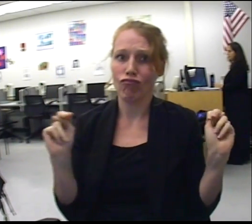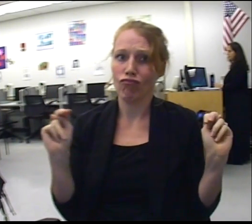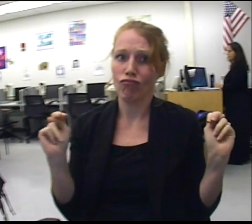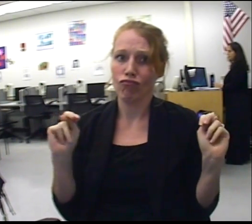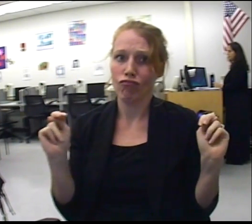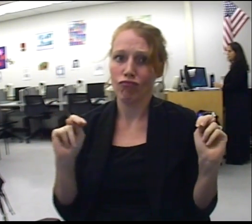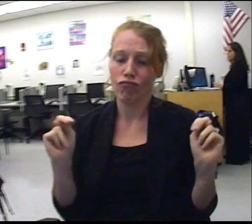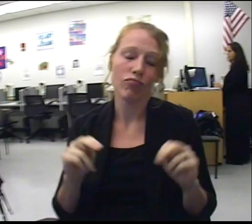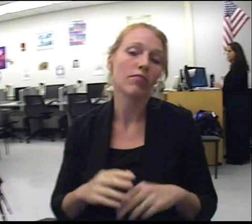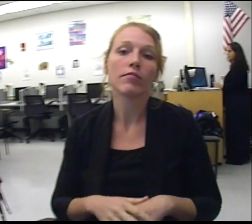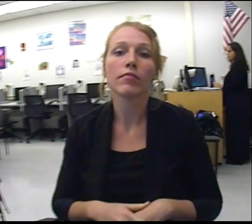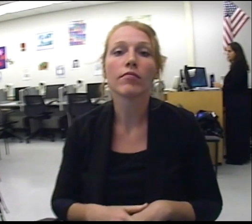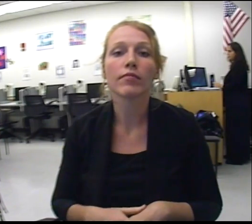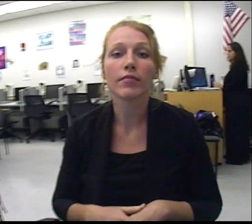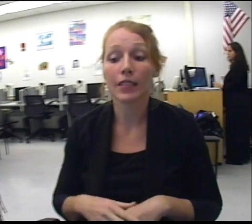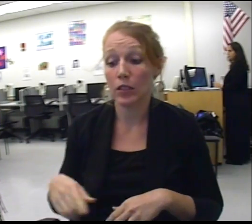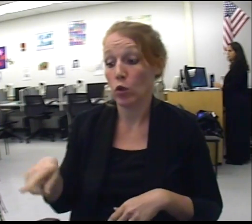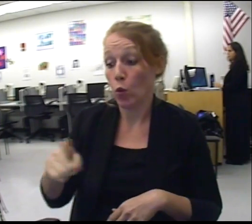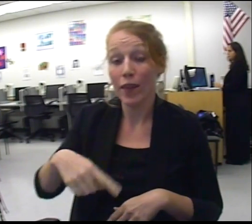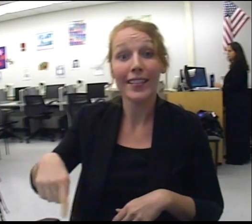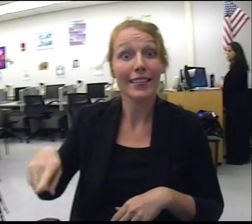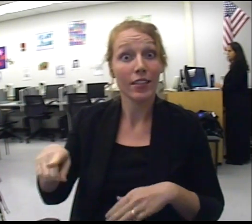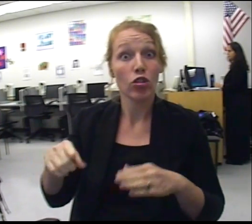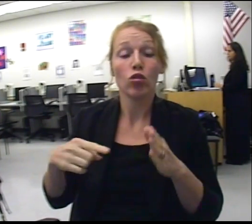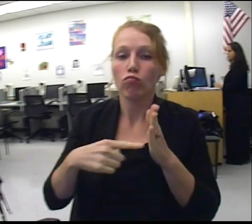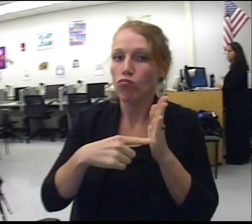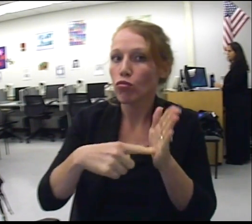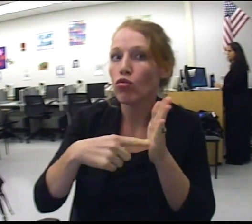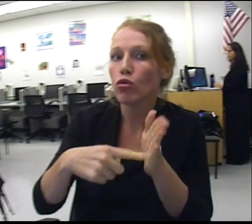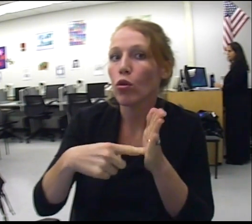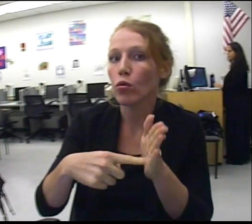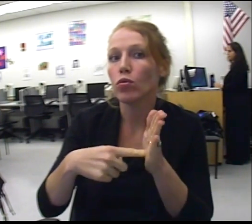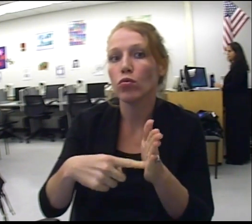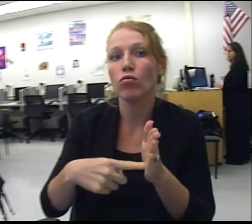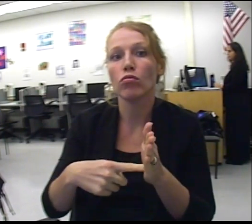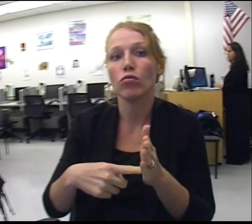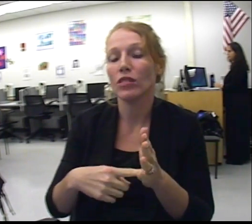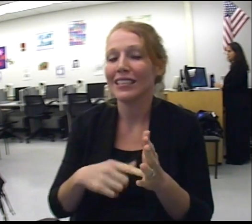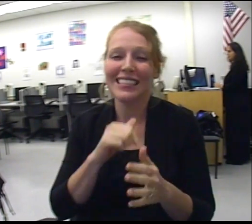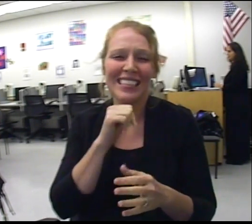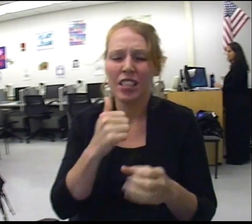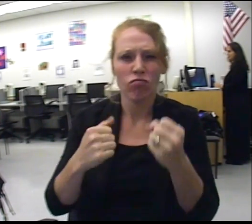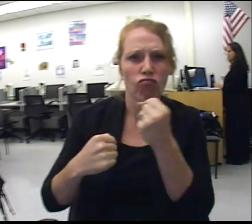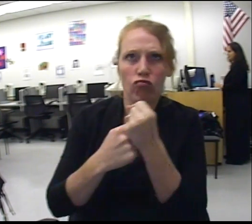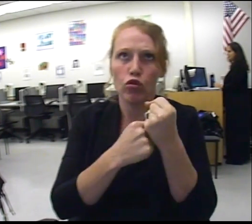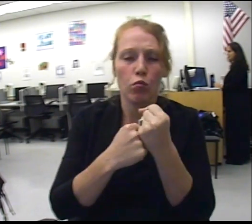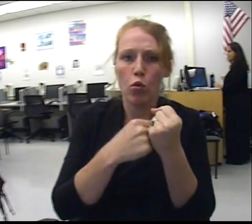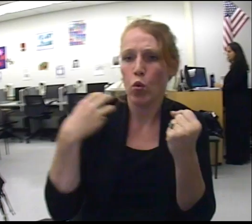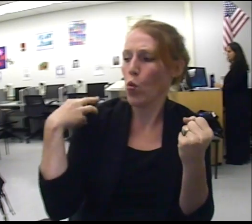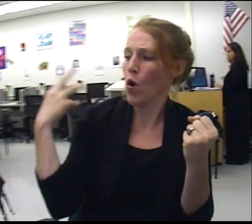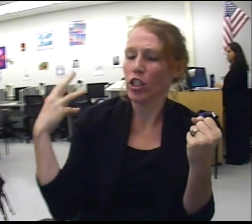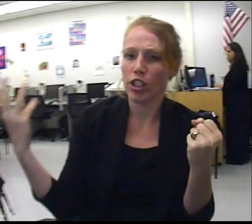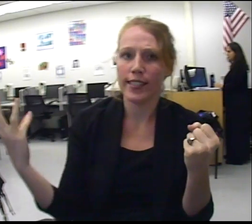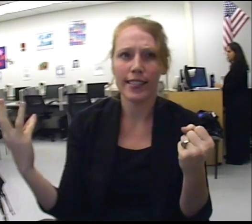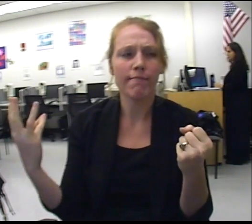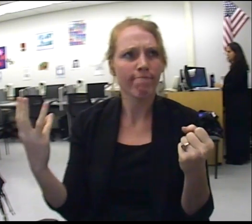So this shows you the lack of support. You only had 2/5 of your people who actually supported you, would help you out, fight your battles for